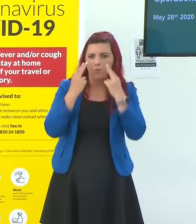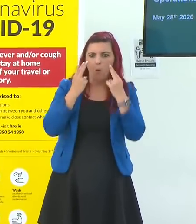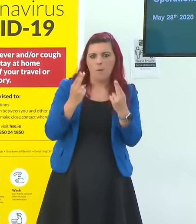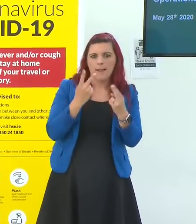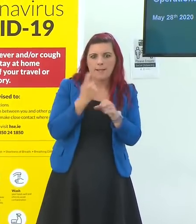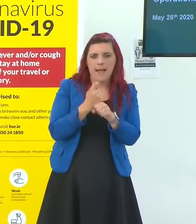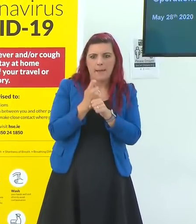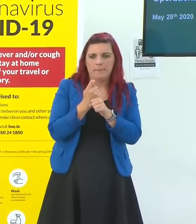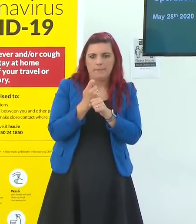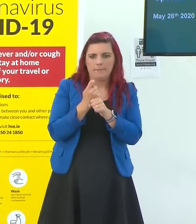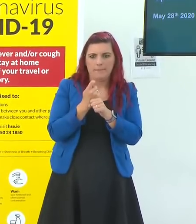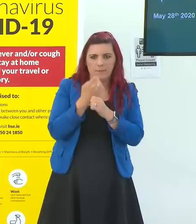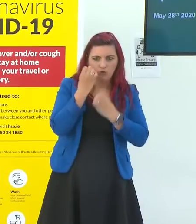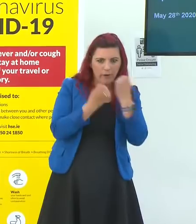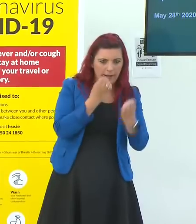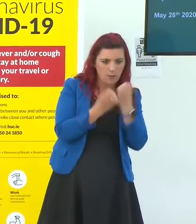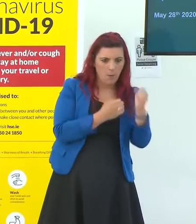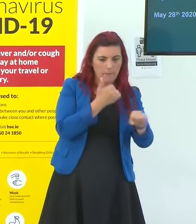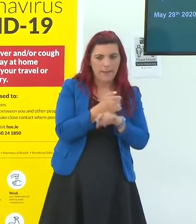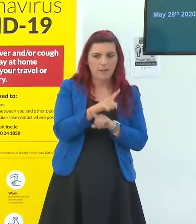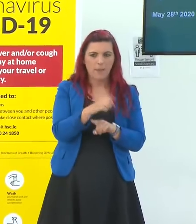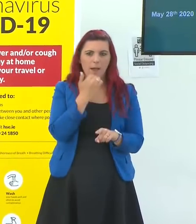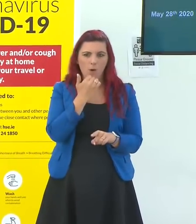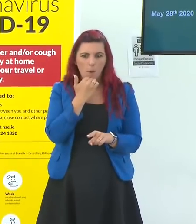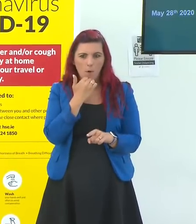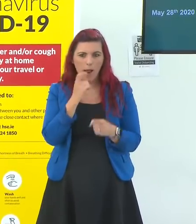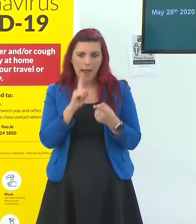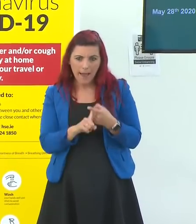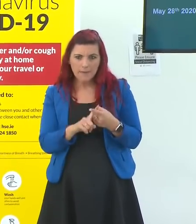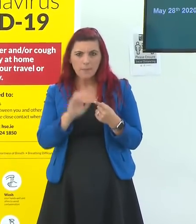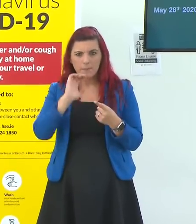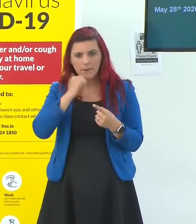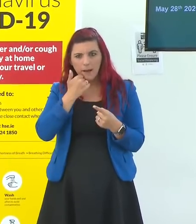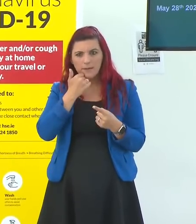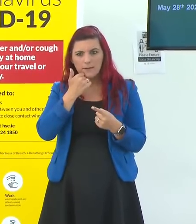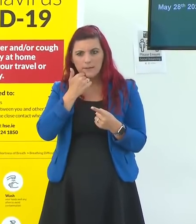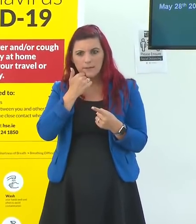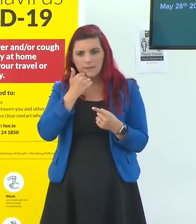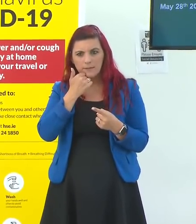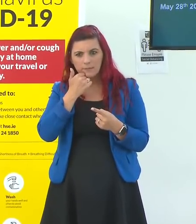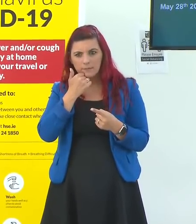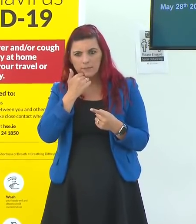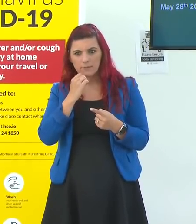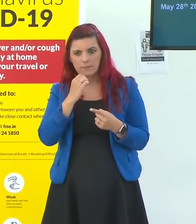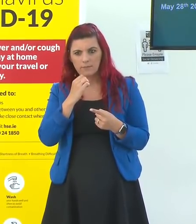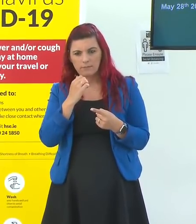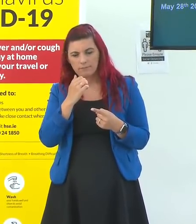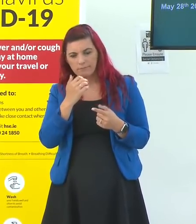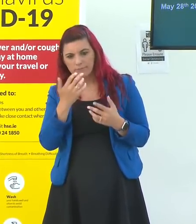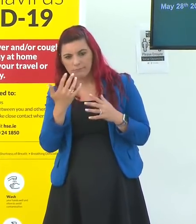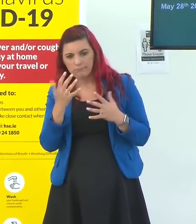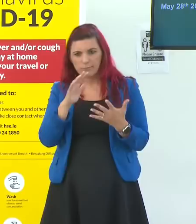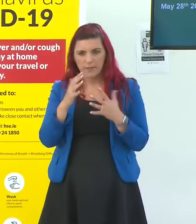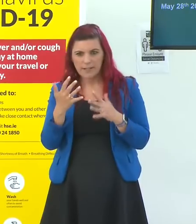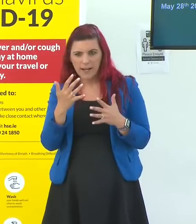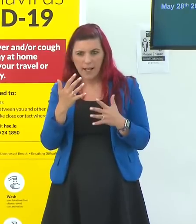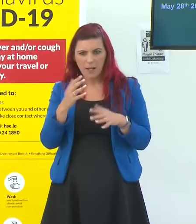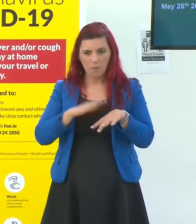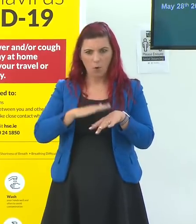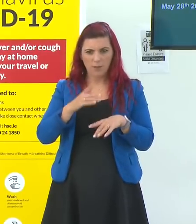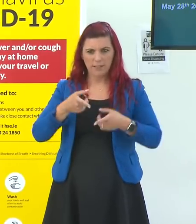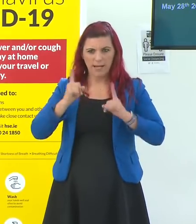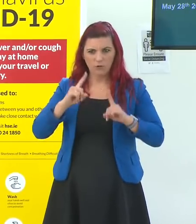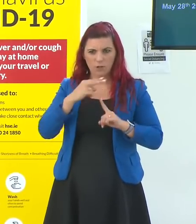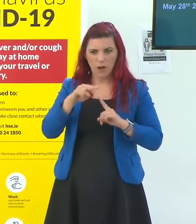scenarios. And based on that number and the fact that we're kind of in decline in terms of the virus, is it not now more dangerous to not